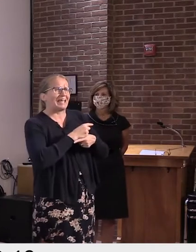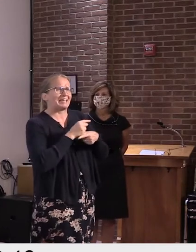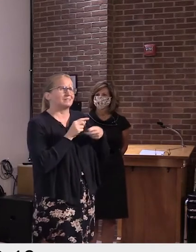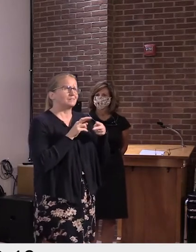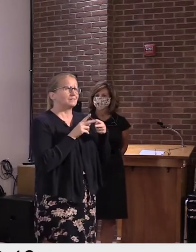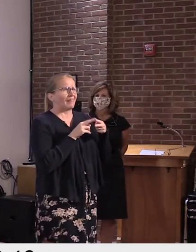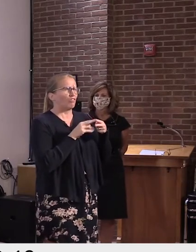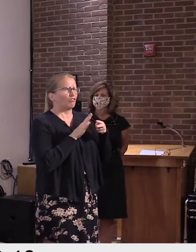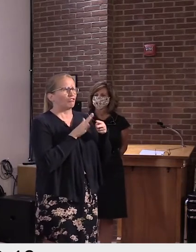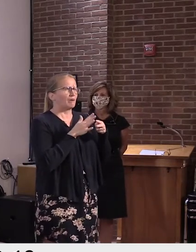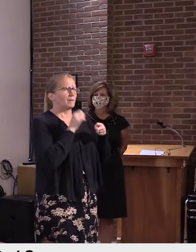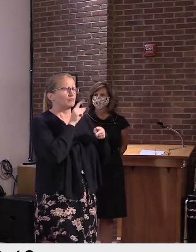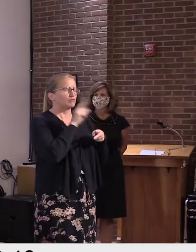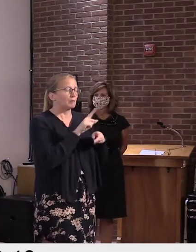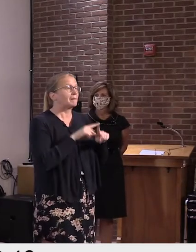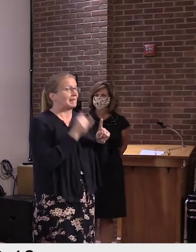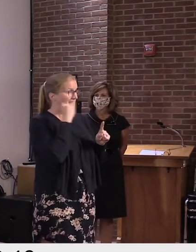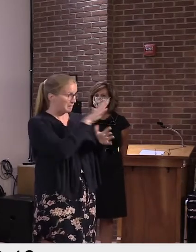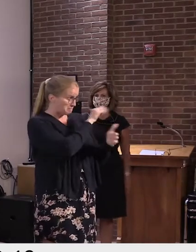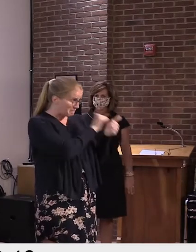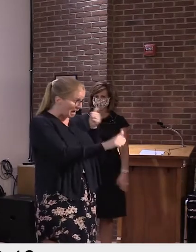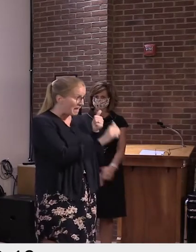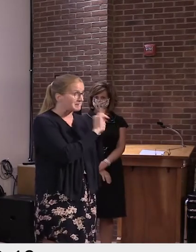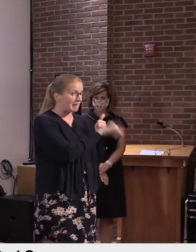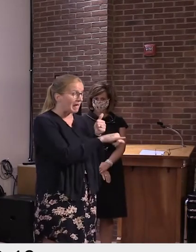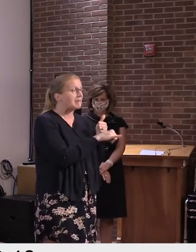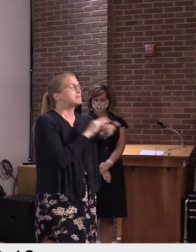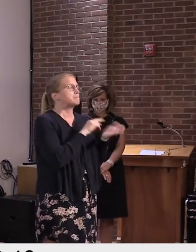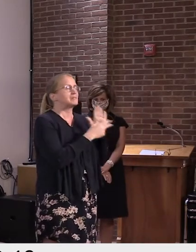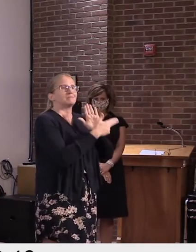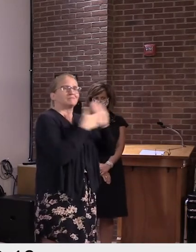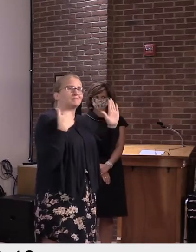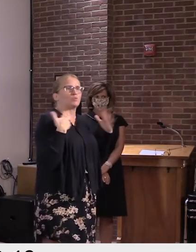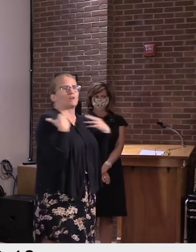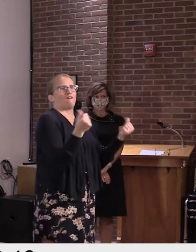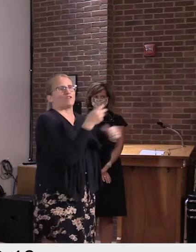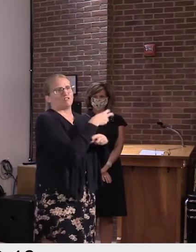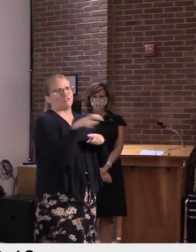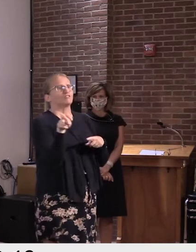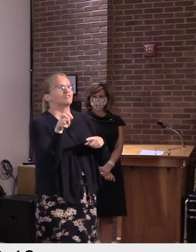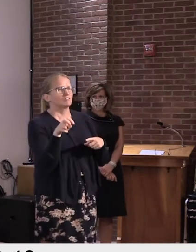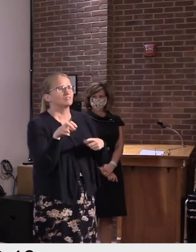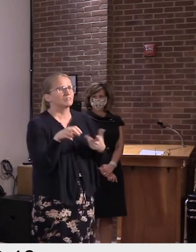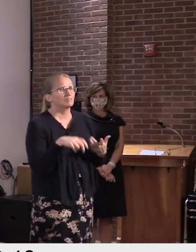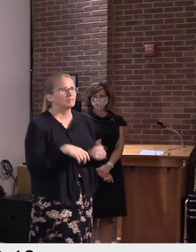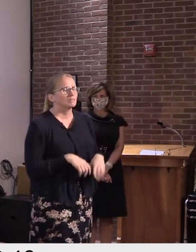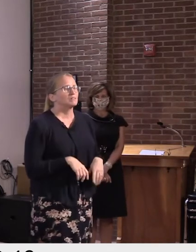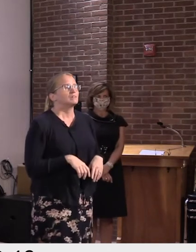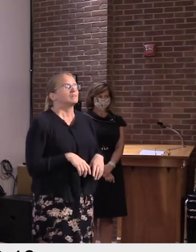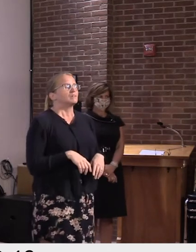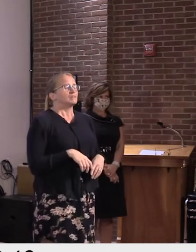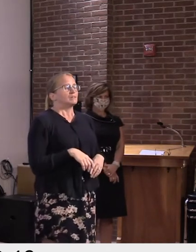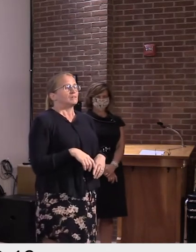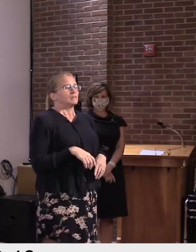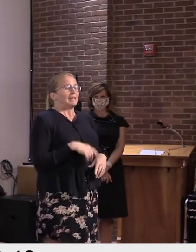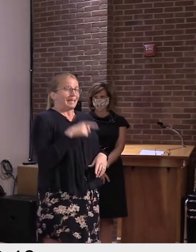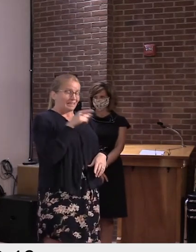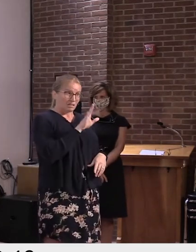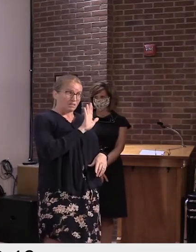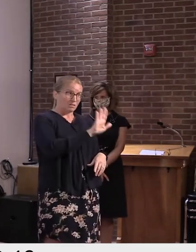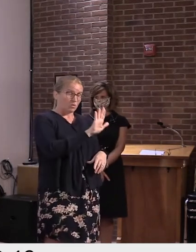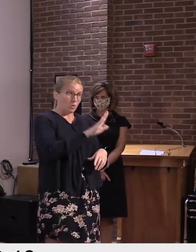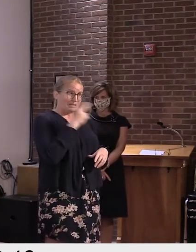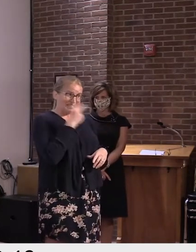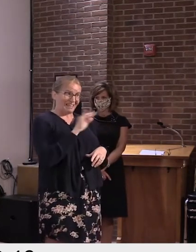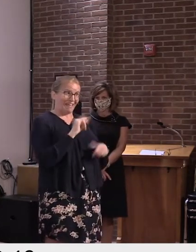it allows you to be put into that recovered category as well. The reason there's always a delta in what you see on the